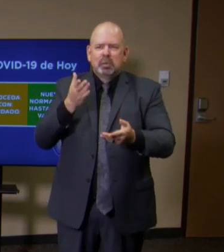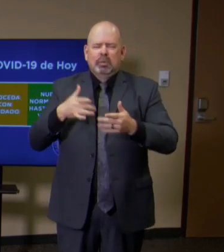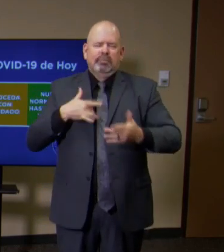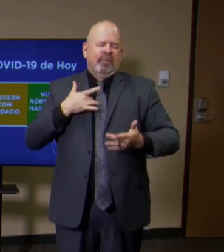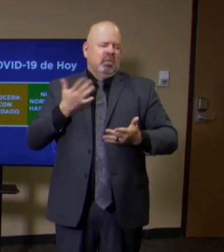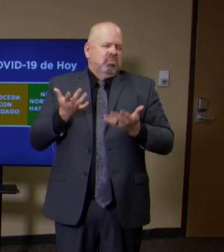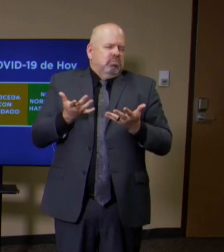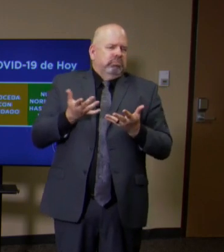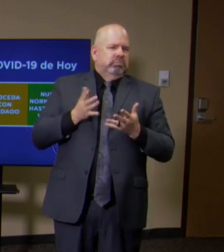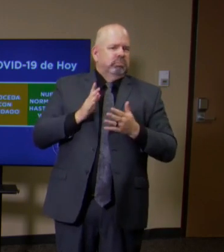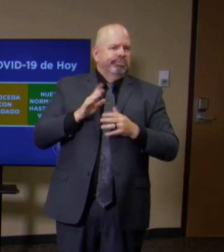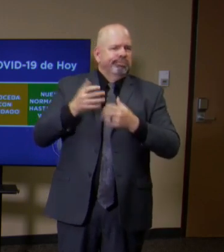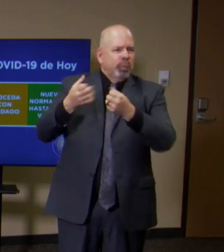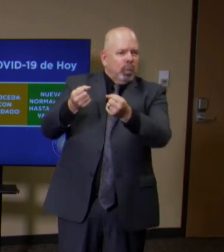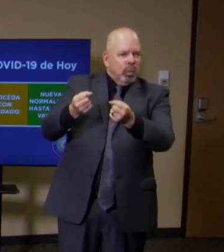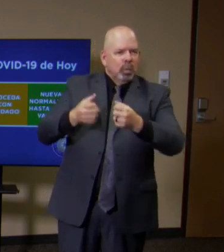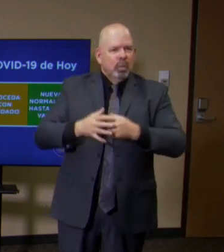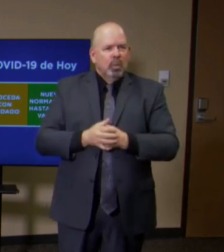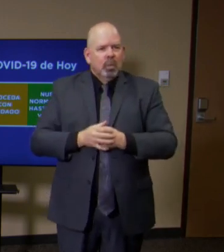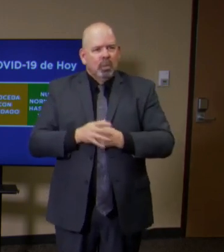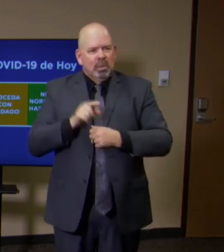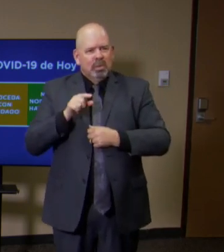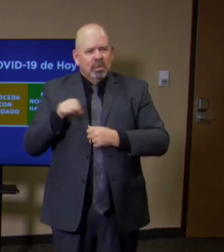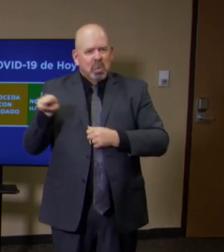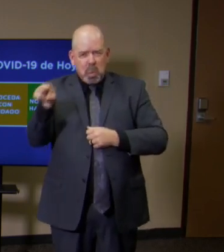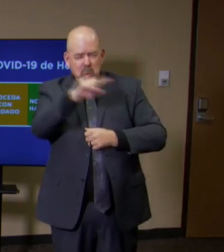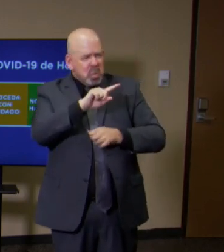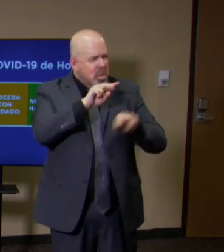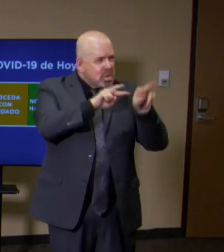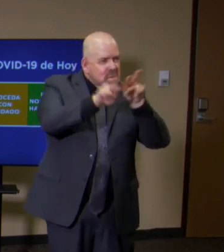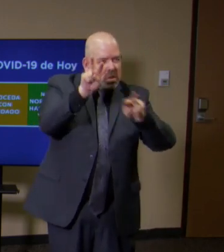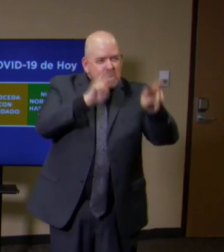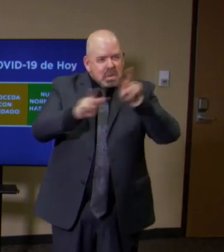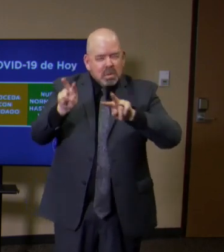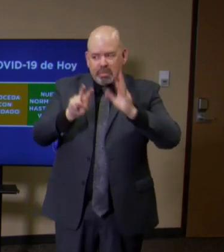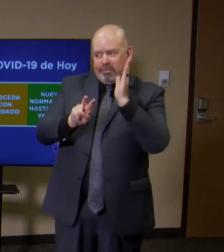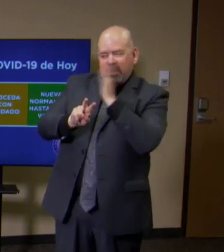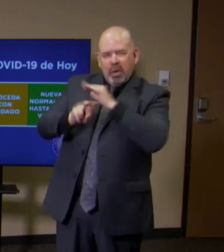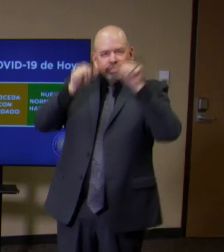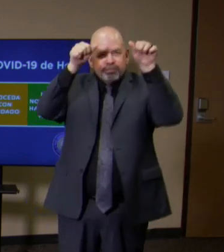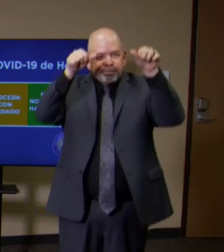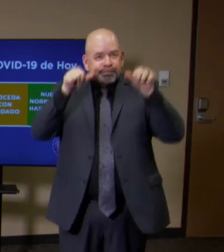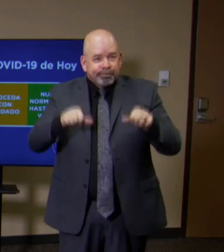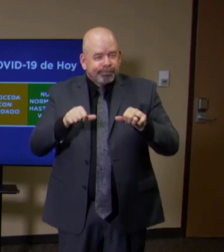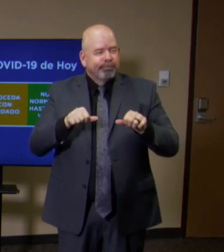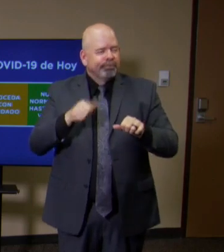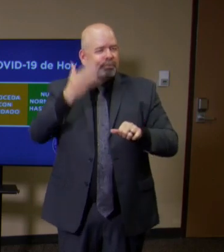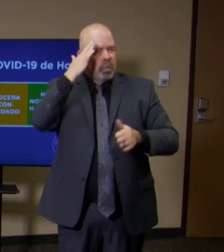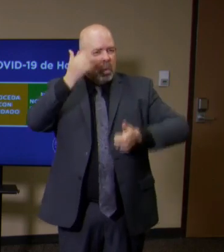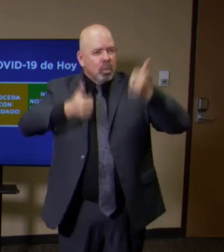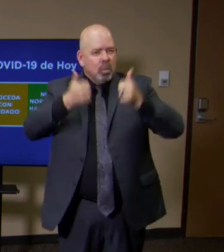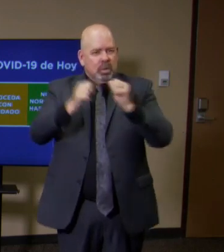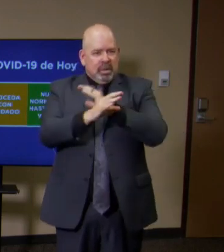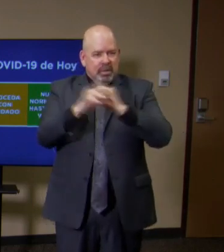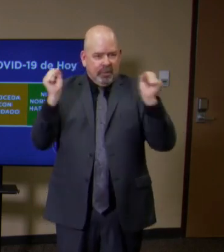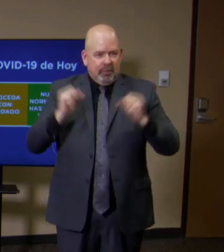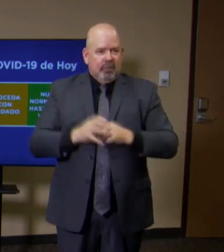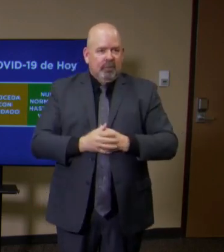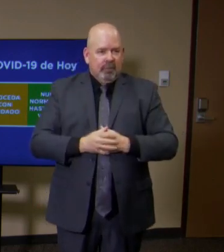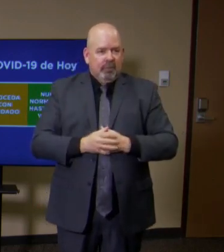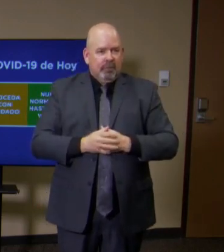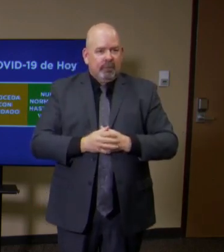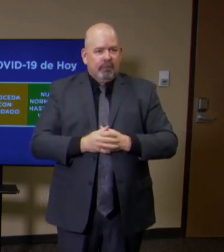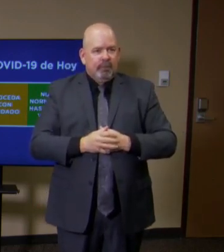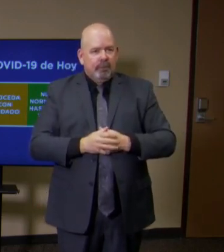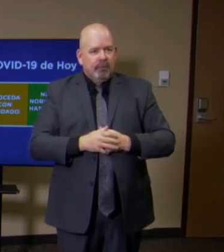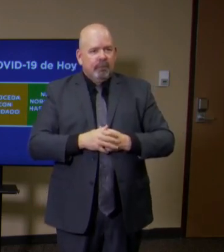so this will further help with that. We're still encouraging people to download that document from the doctors